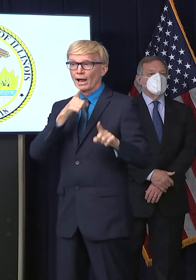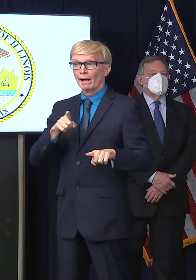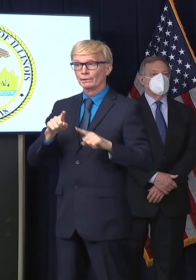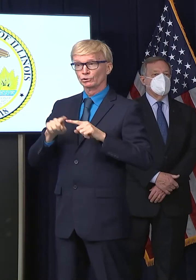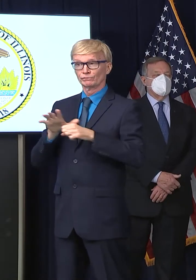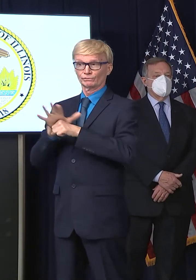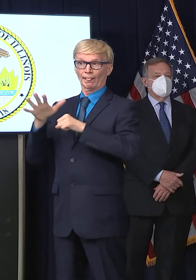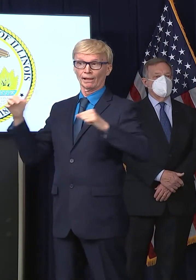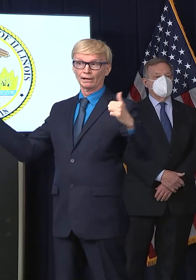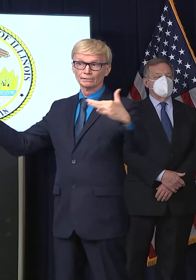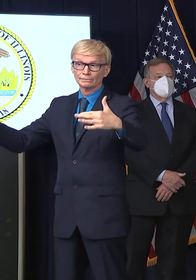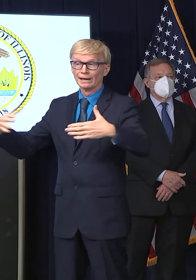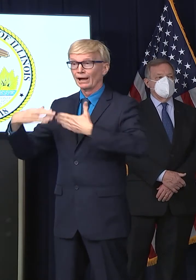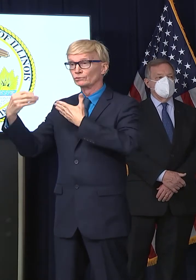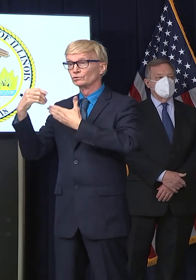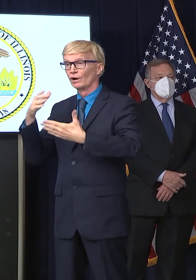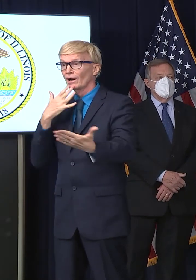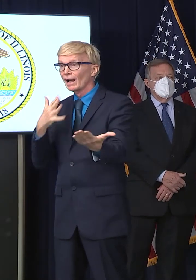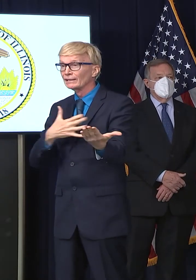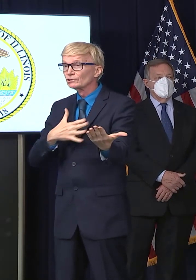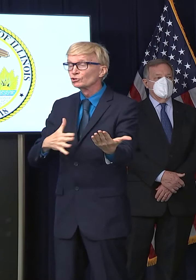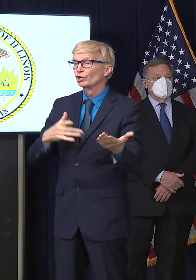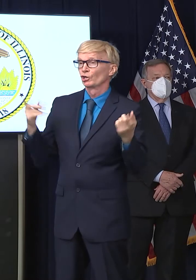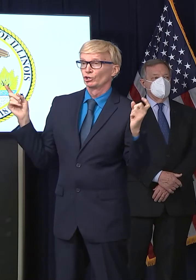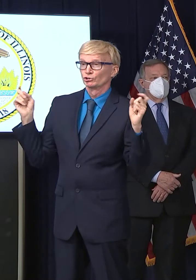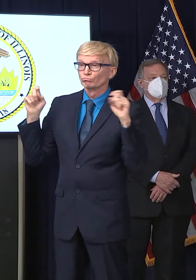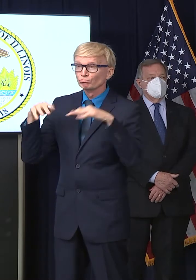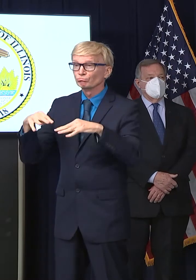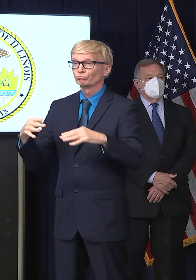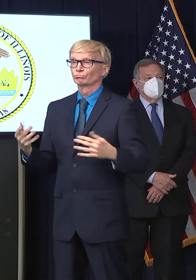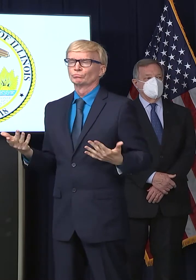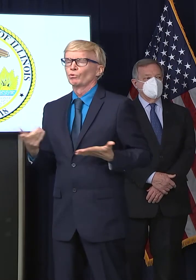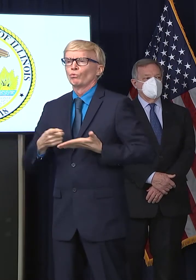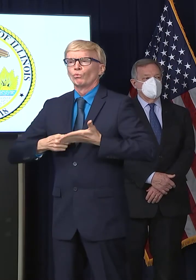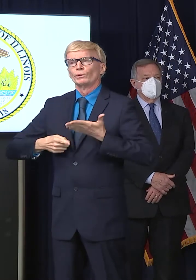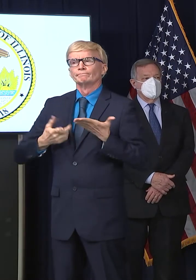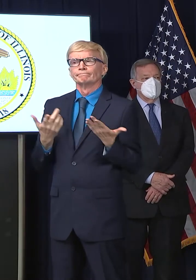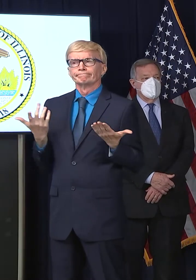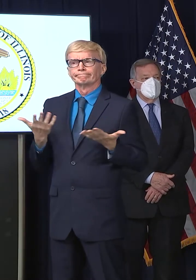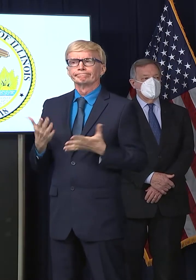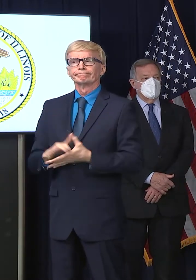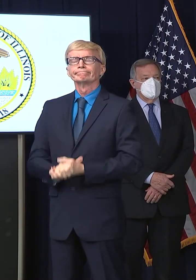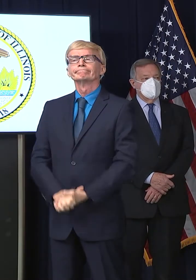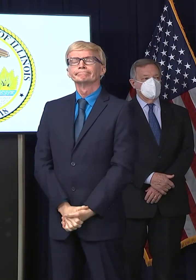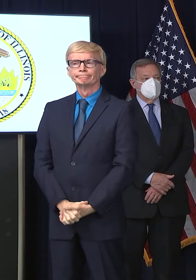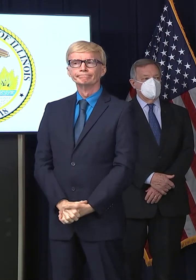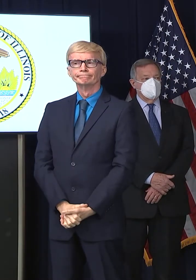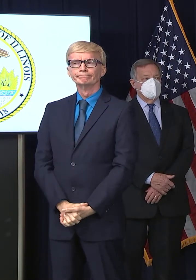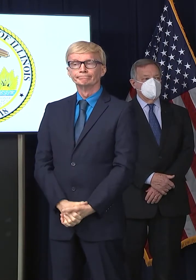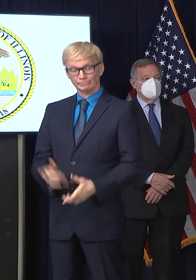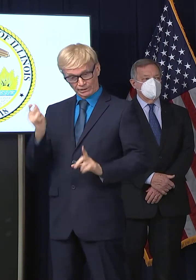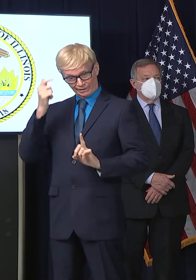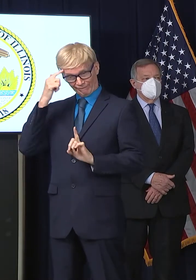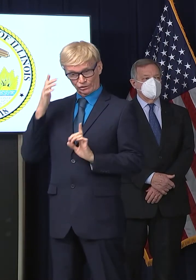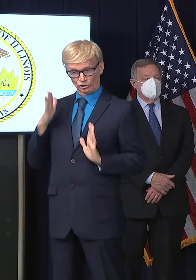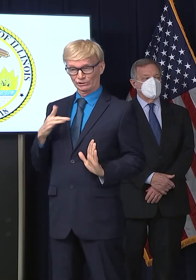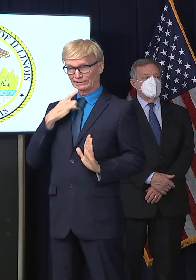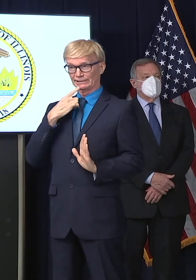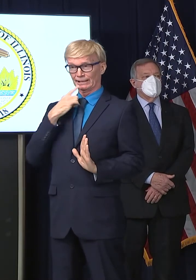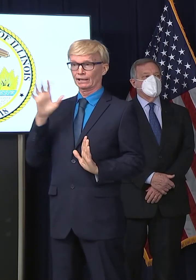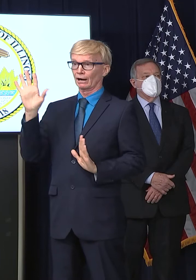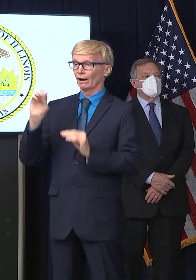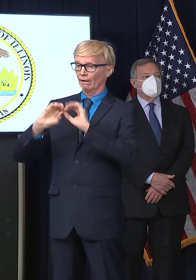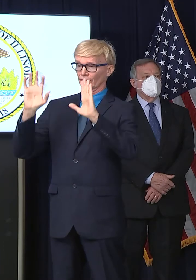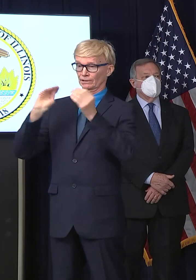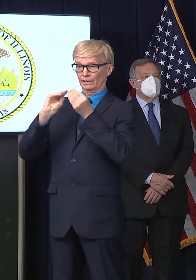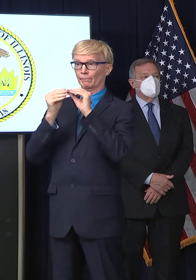capacity, or outdoor concerts, or, what can you tell us about that, please? Well, I mean, as the governor just said, obviously our numbers